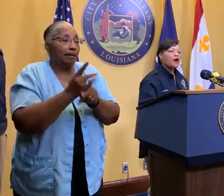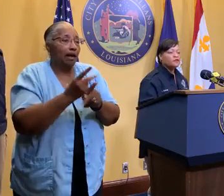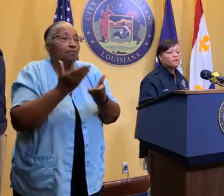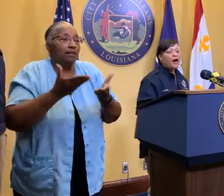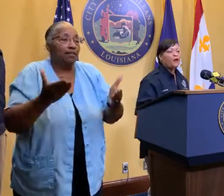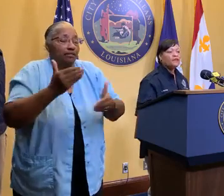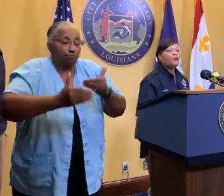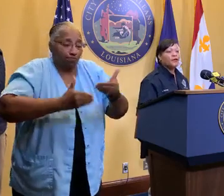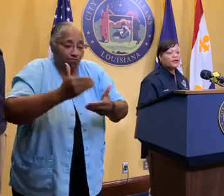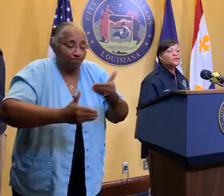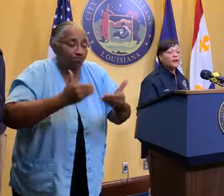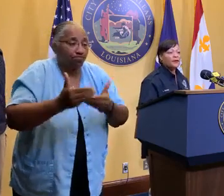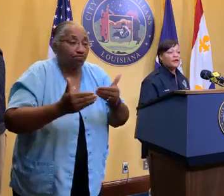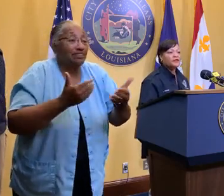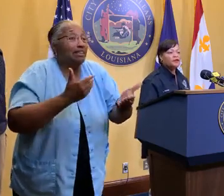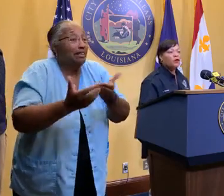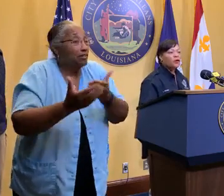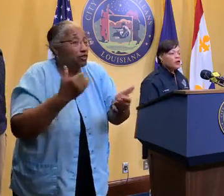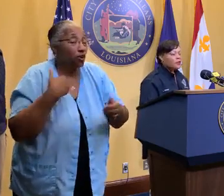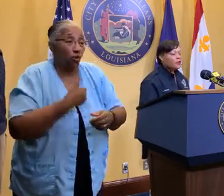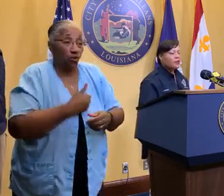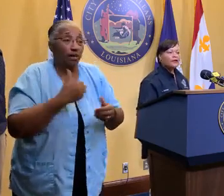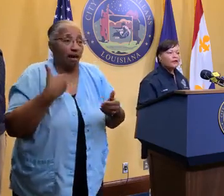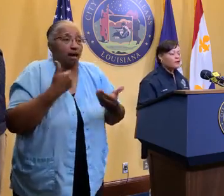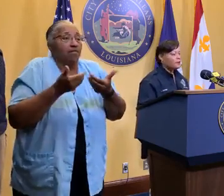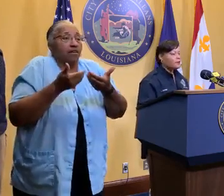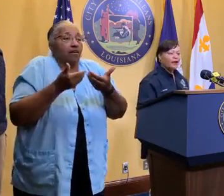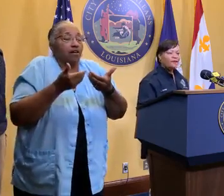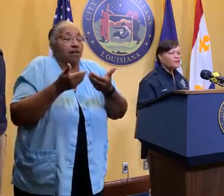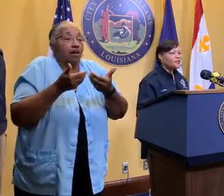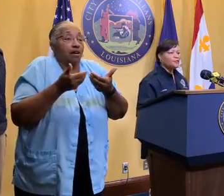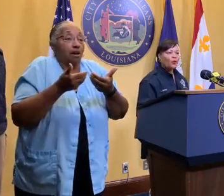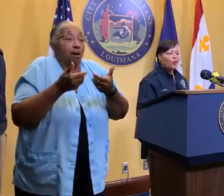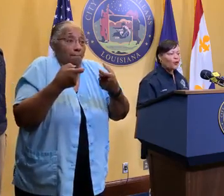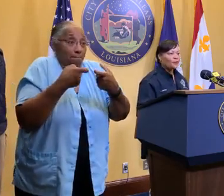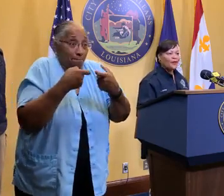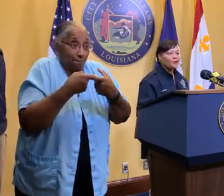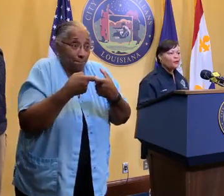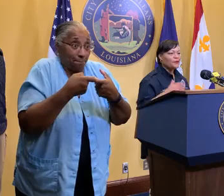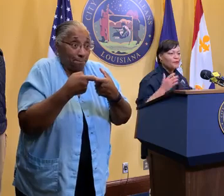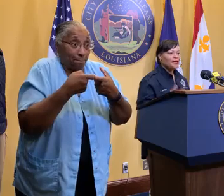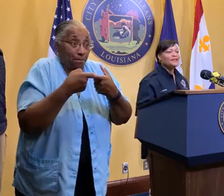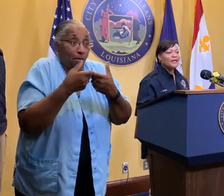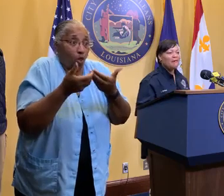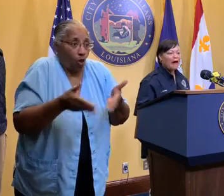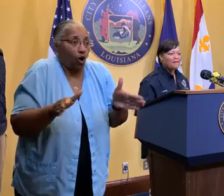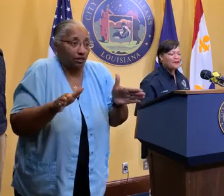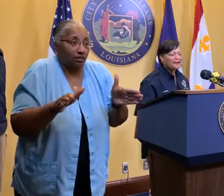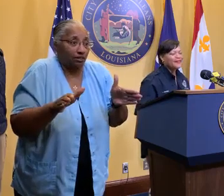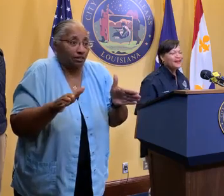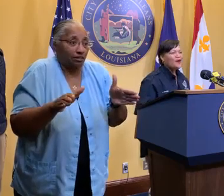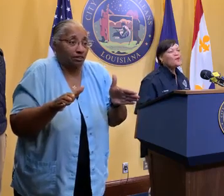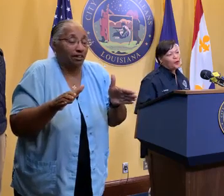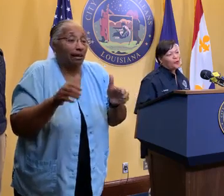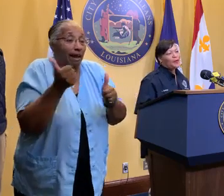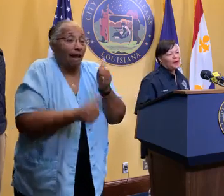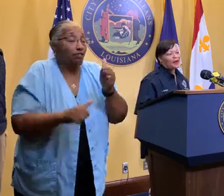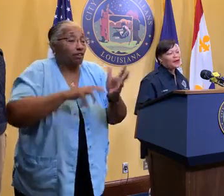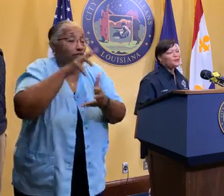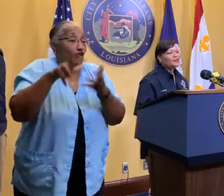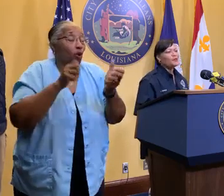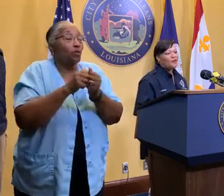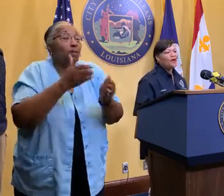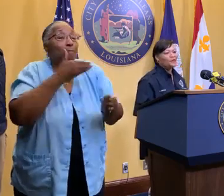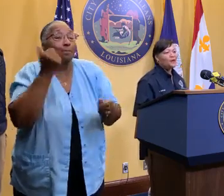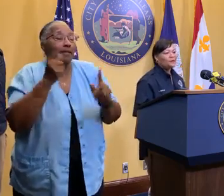the loss of power that we experienced. So, it with every storm and with the best team ever, we're prepared,